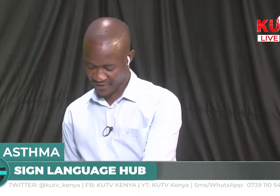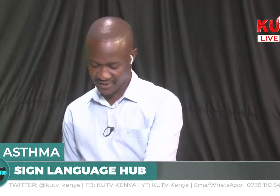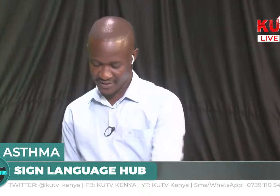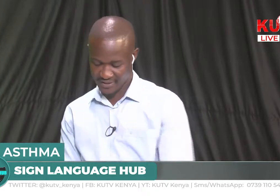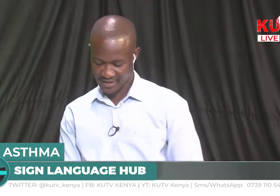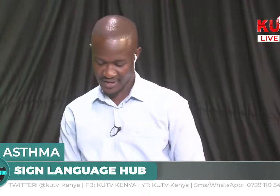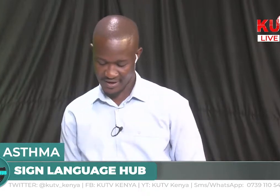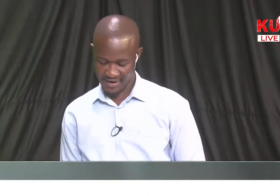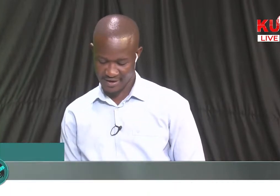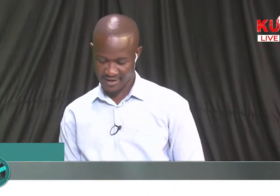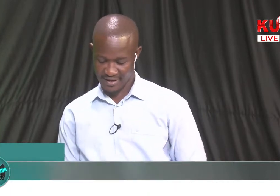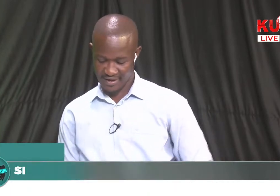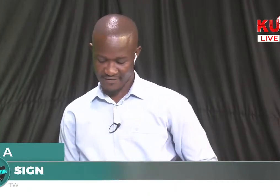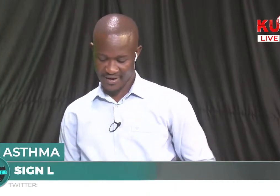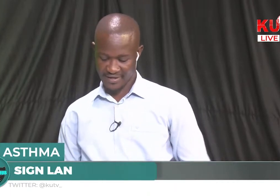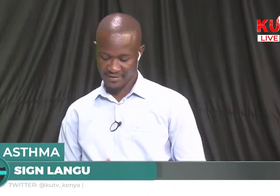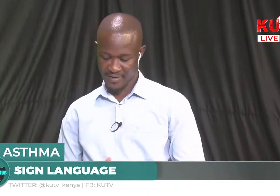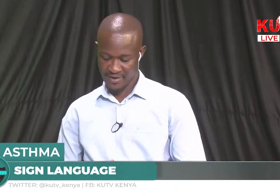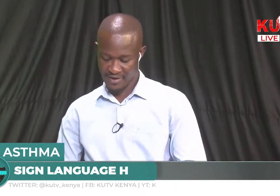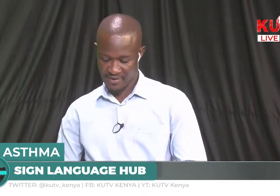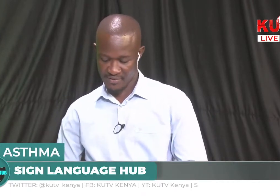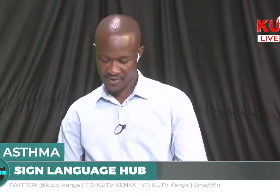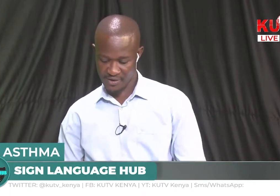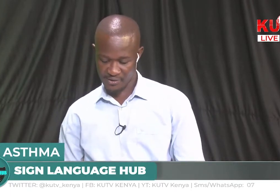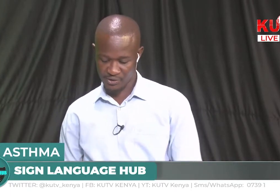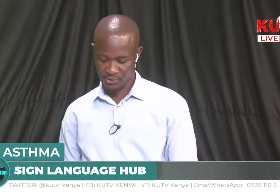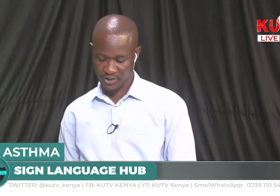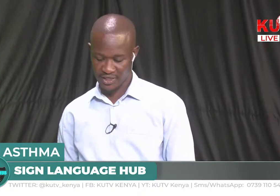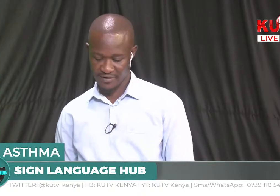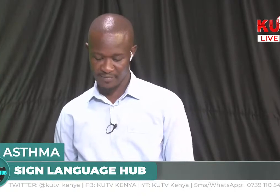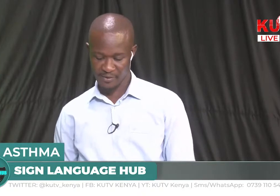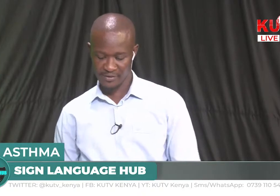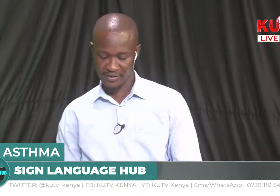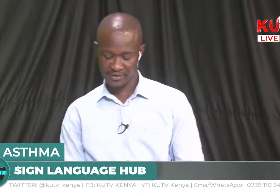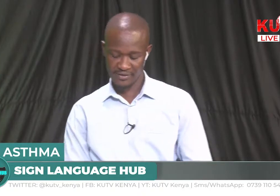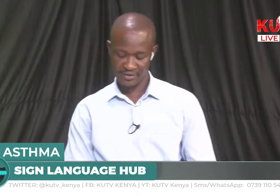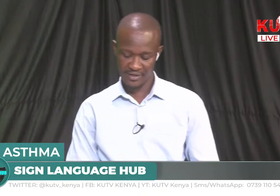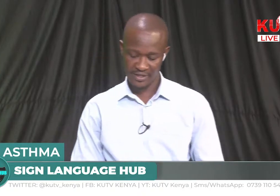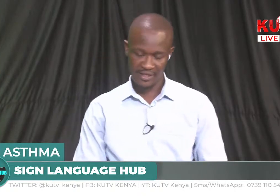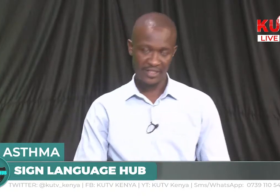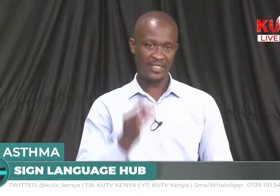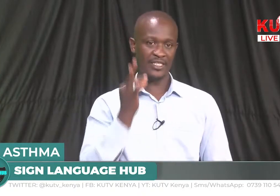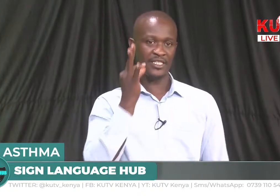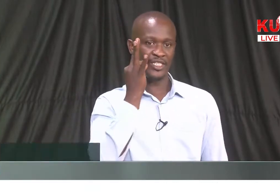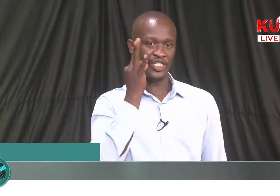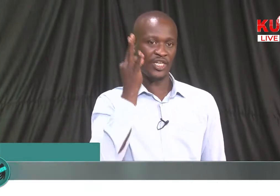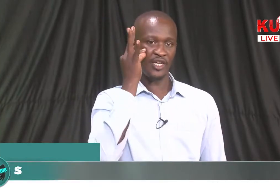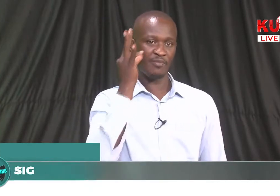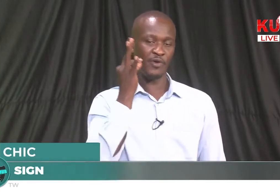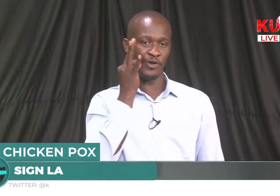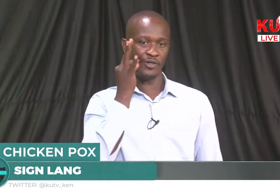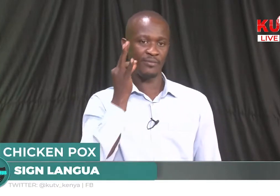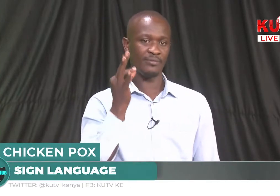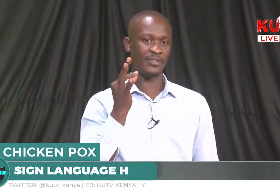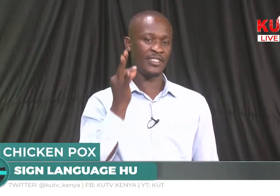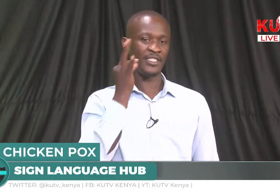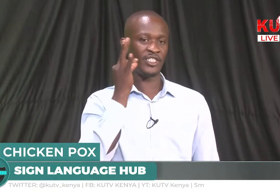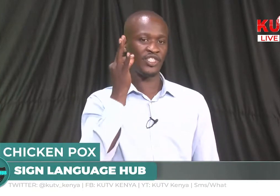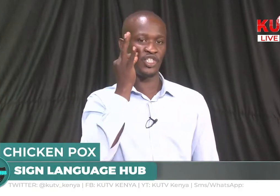fast. After asthma, we go to chicken pox. This is chicken pox.